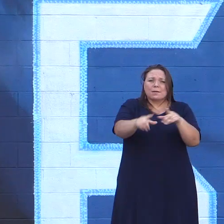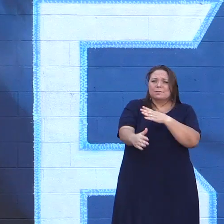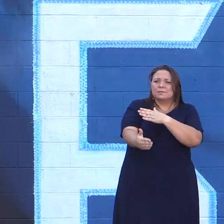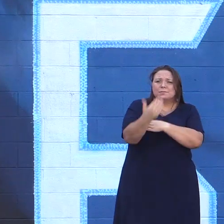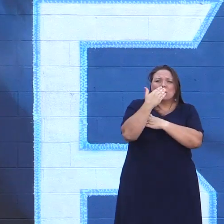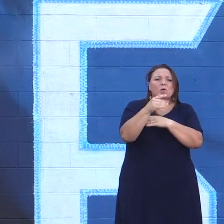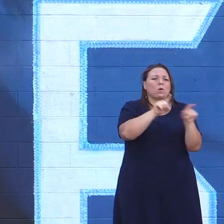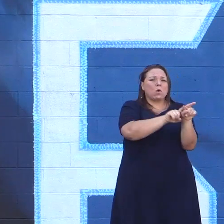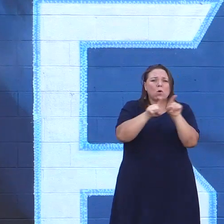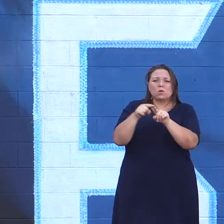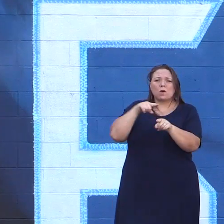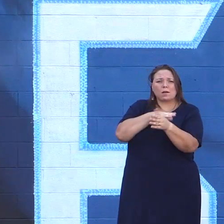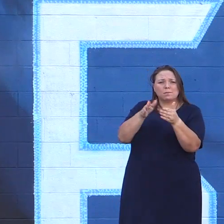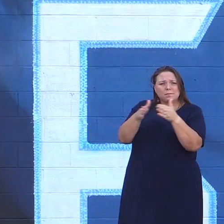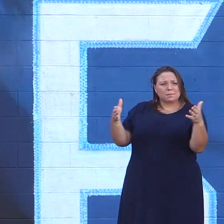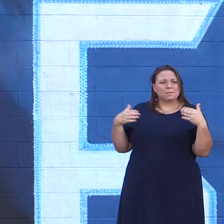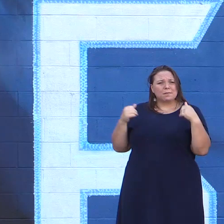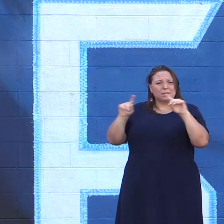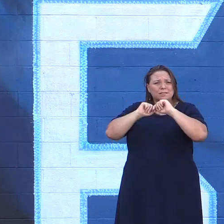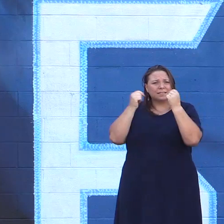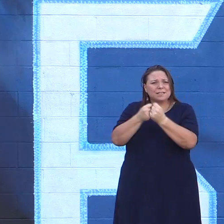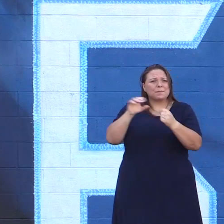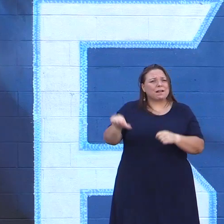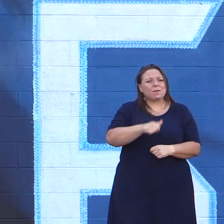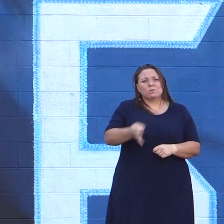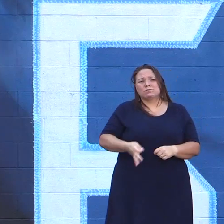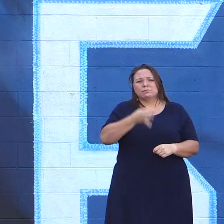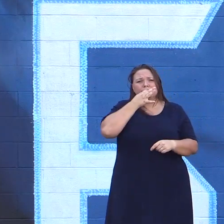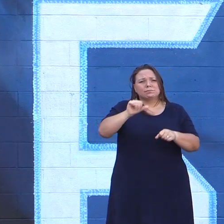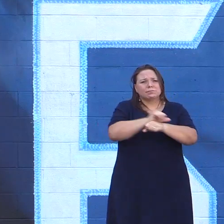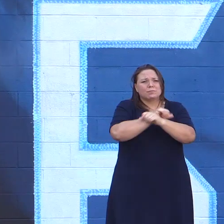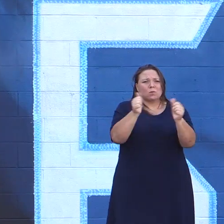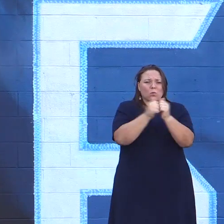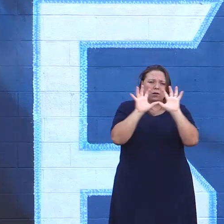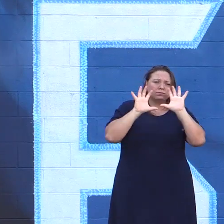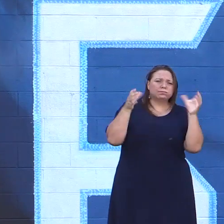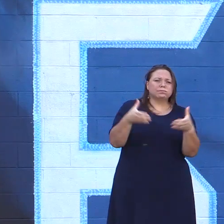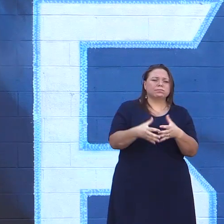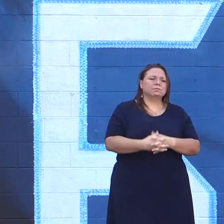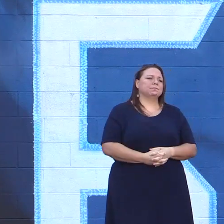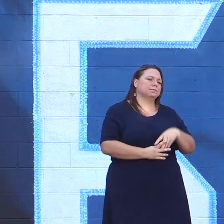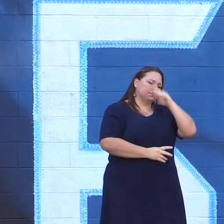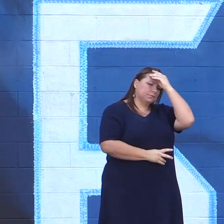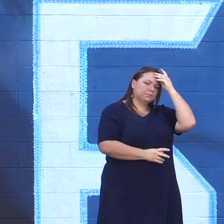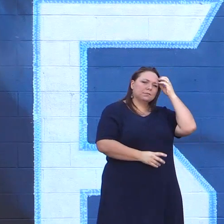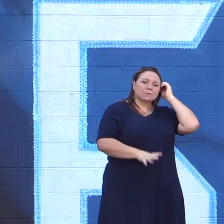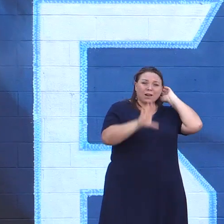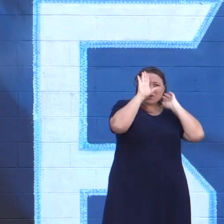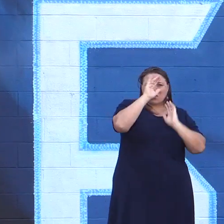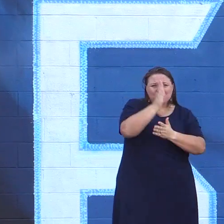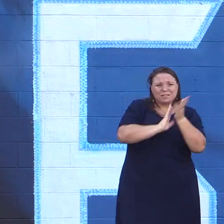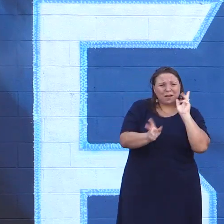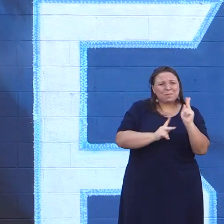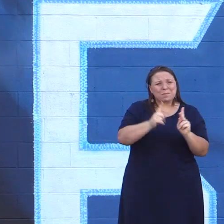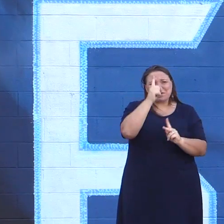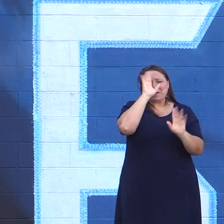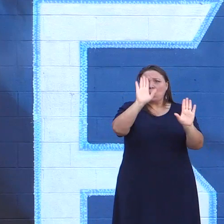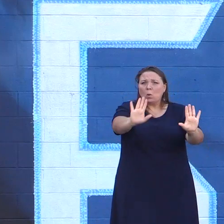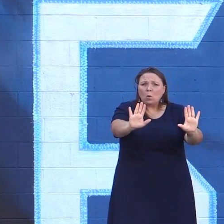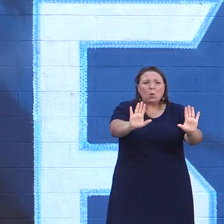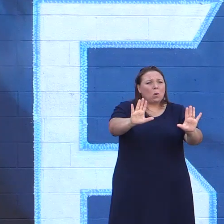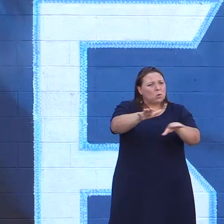have members of our public health team and other experts we have been working with. Now, I know some people are thinking we're moving too